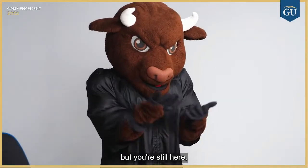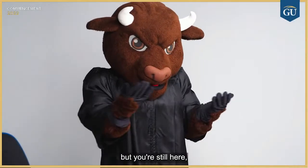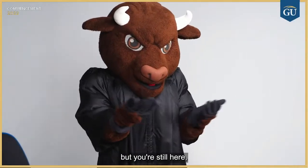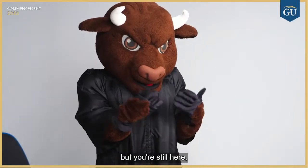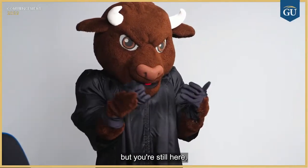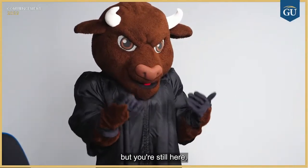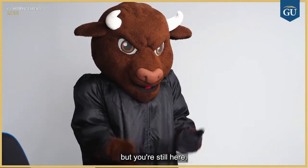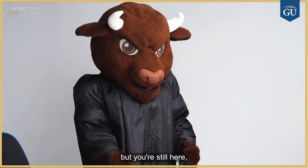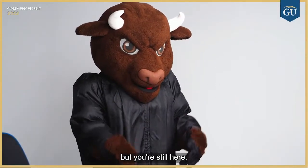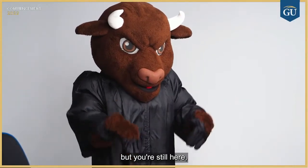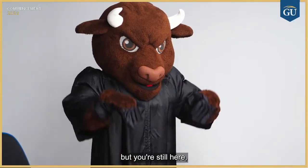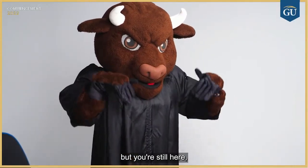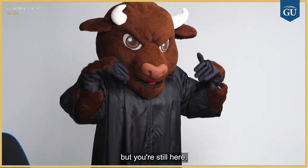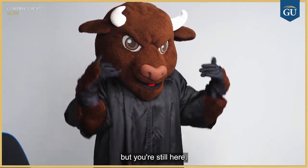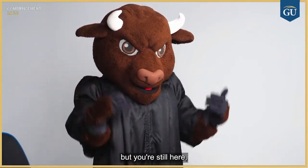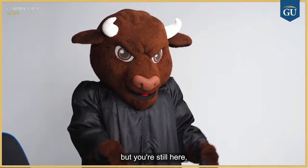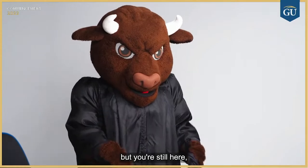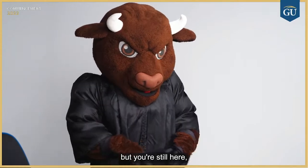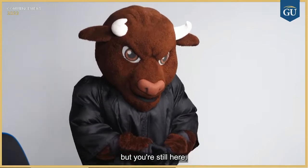but you're still here,